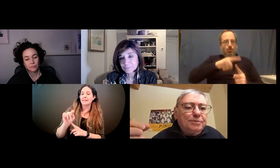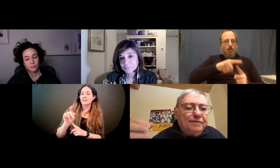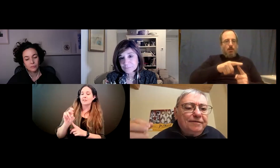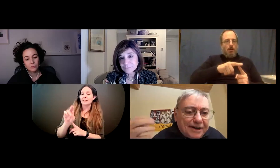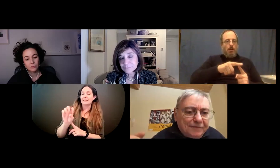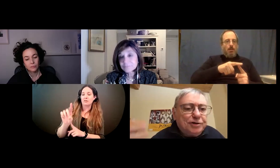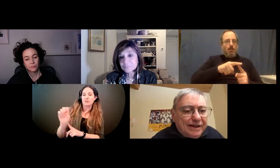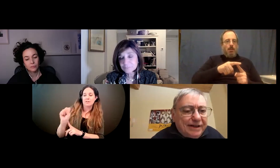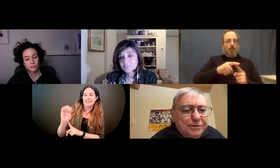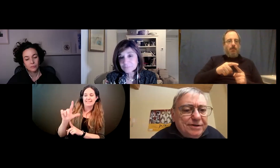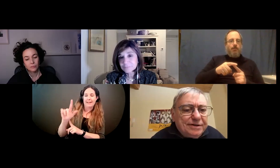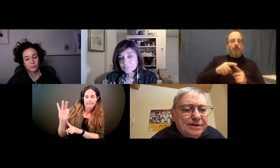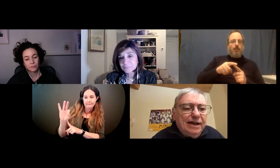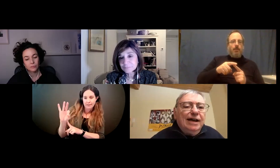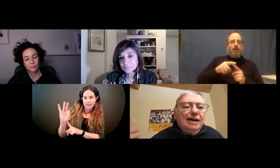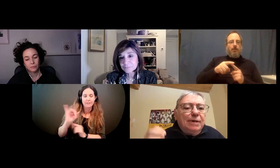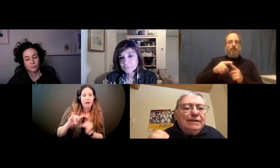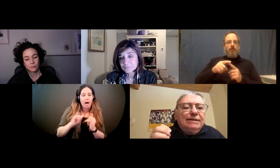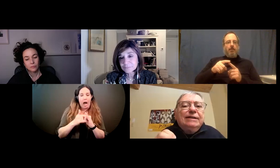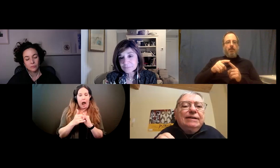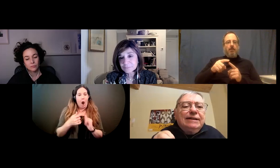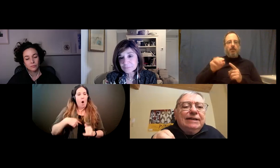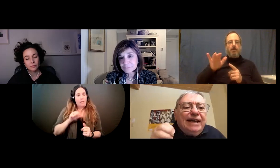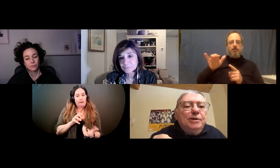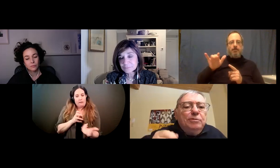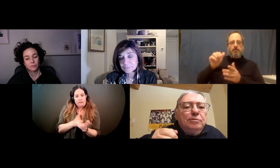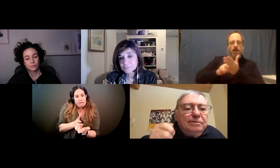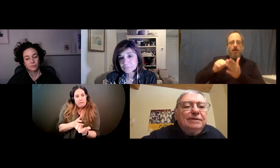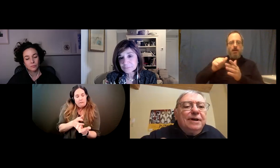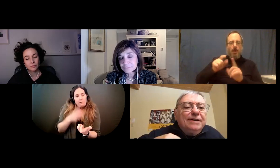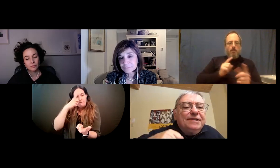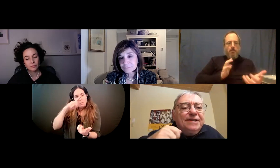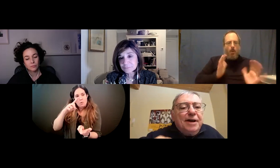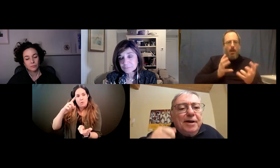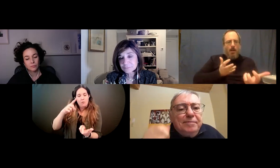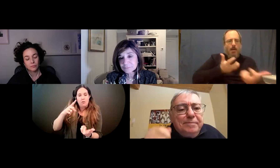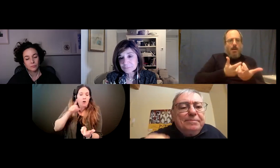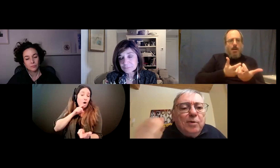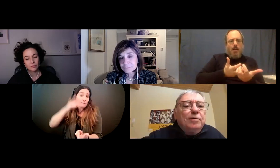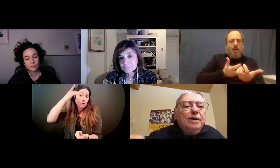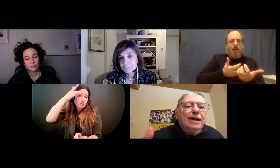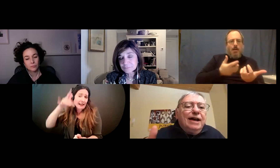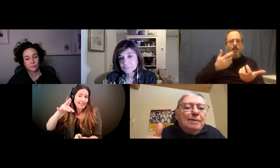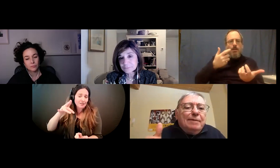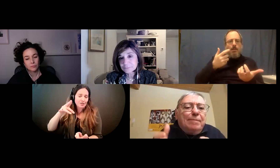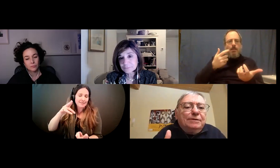of artificial intelligence, but can you say